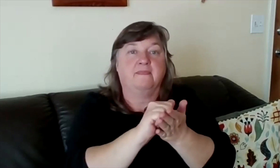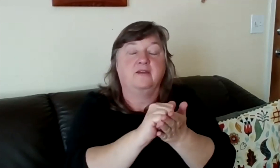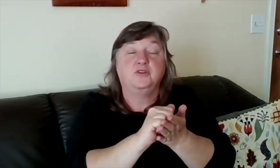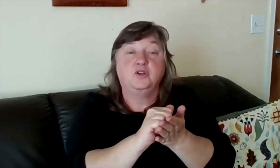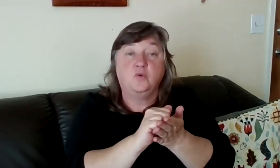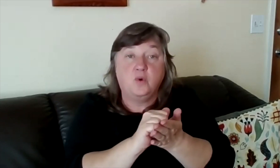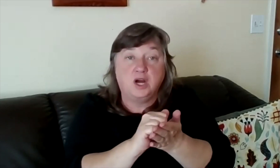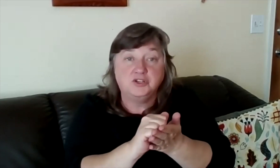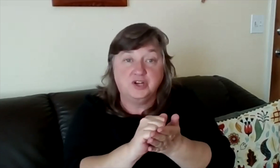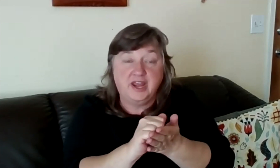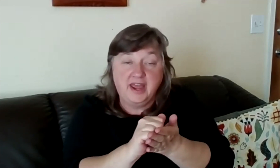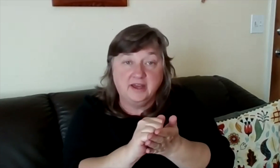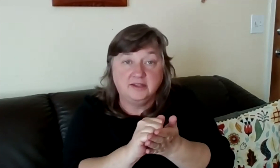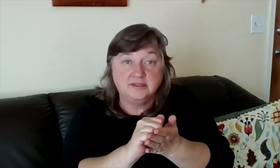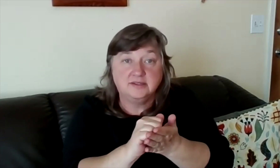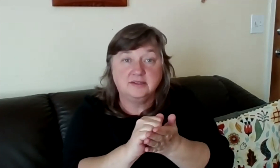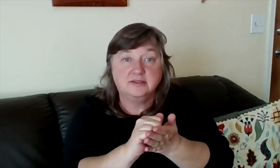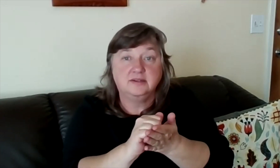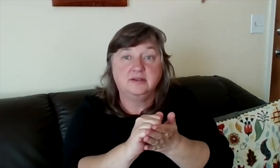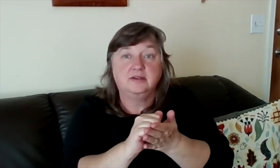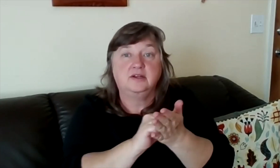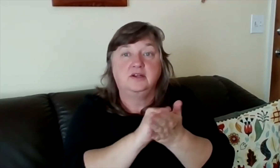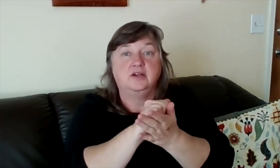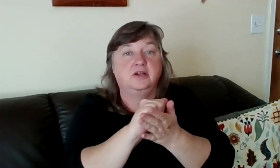If you're going to wash your hands,